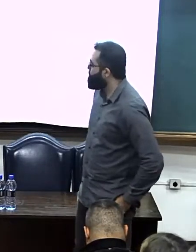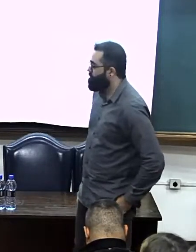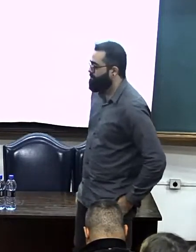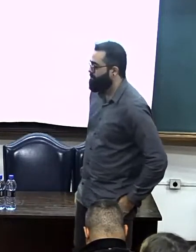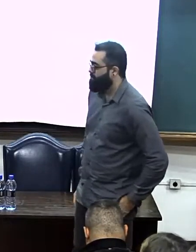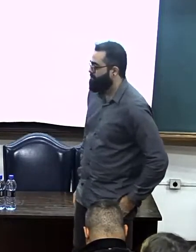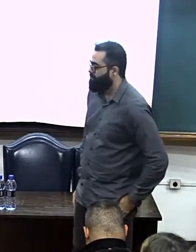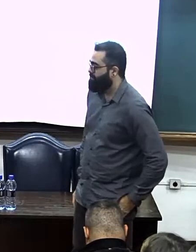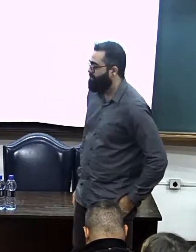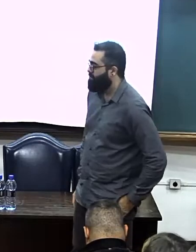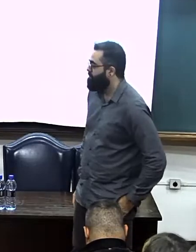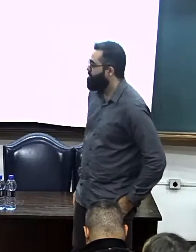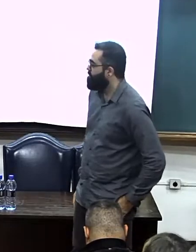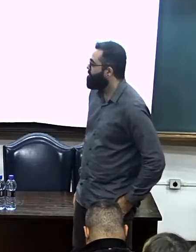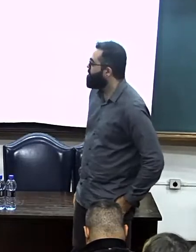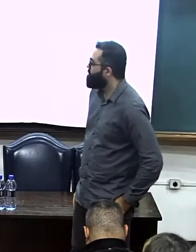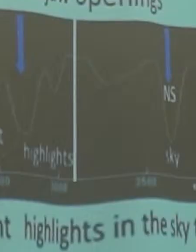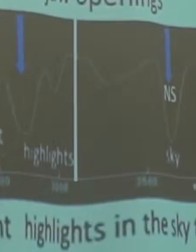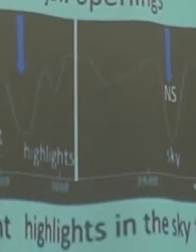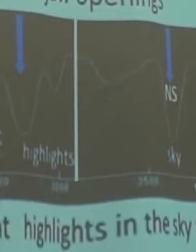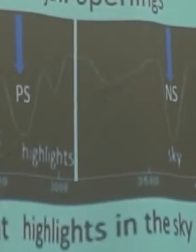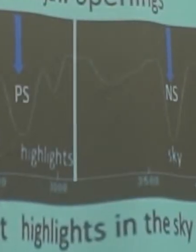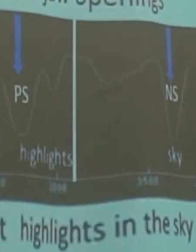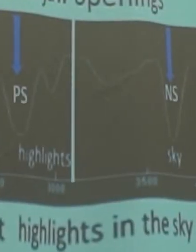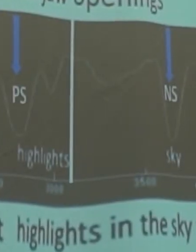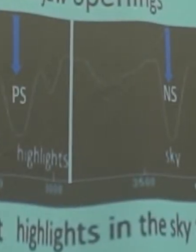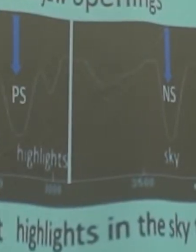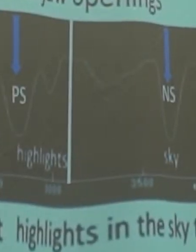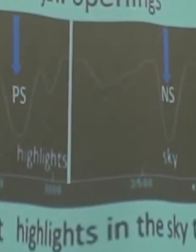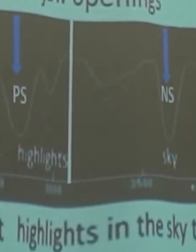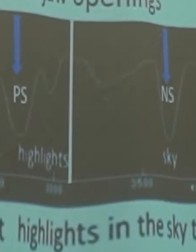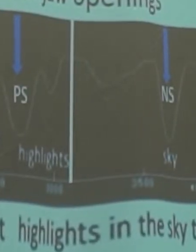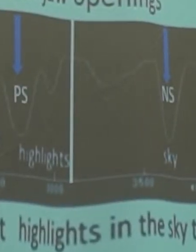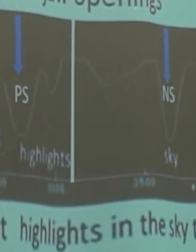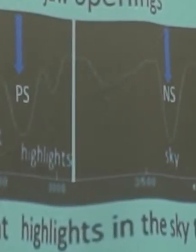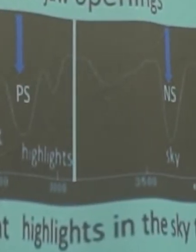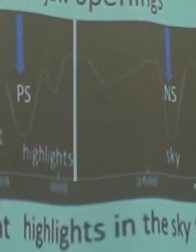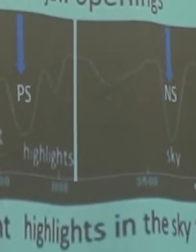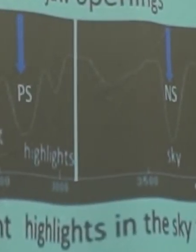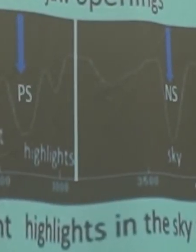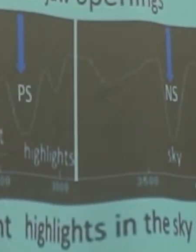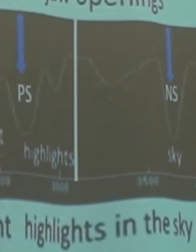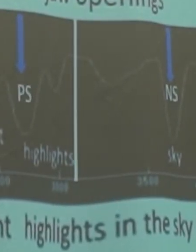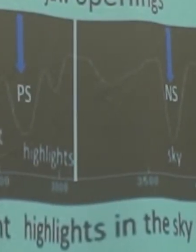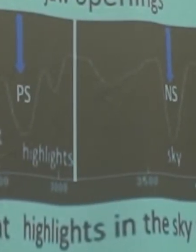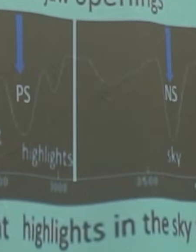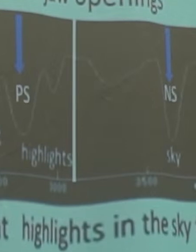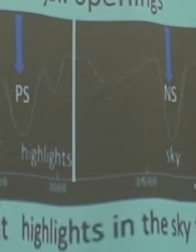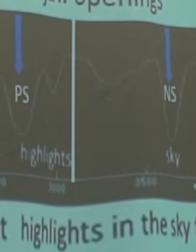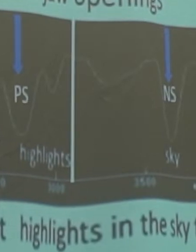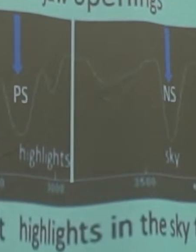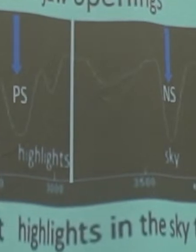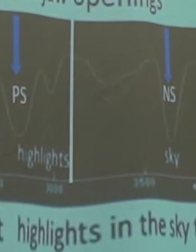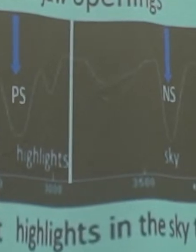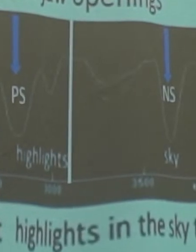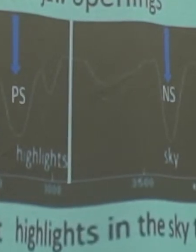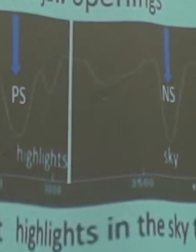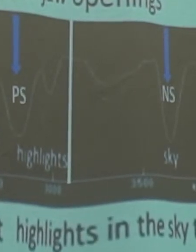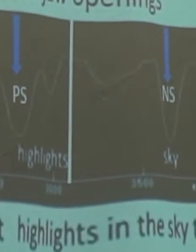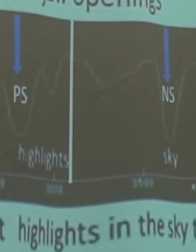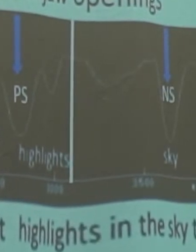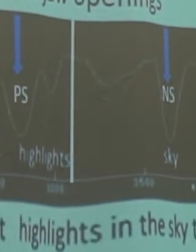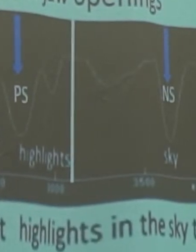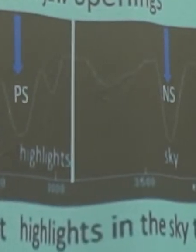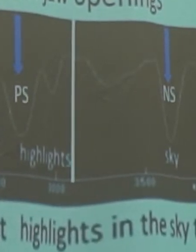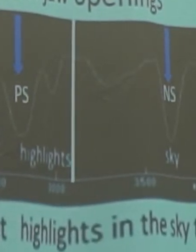um acento em sky, de modo que nele a gente consegue ver que aquela curva dá para a